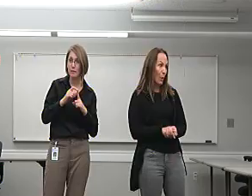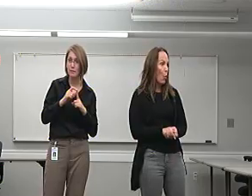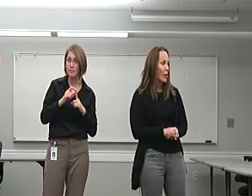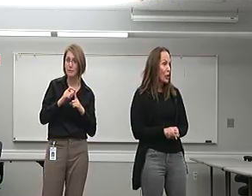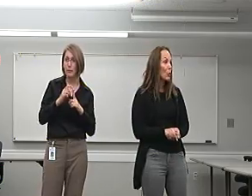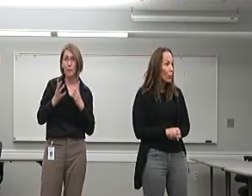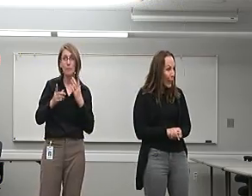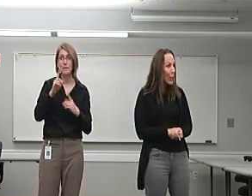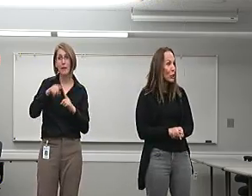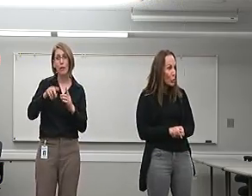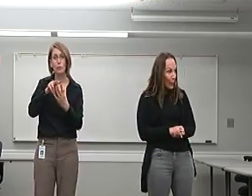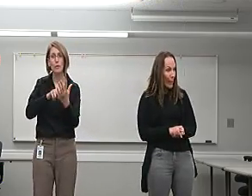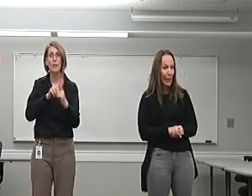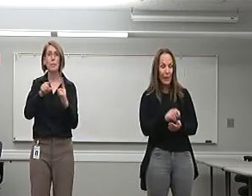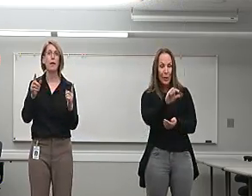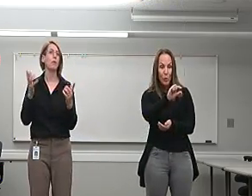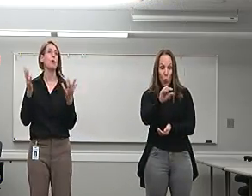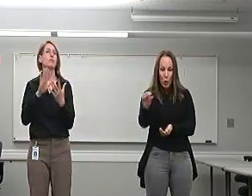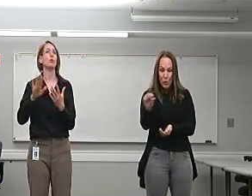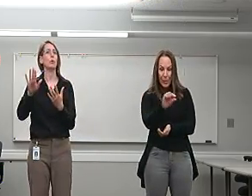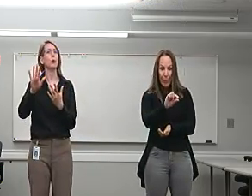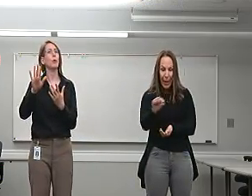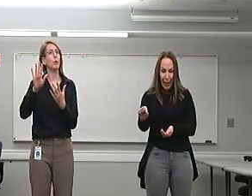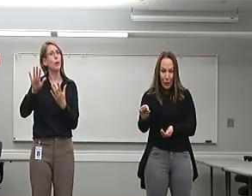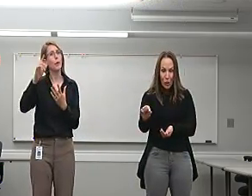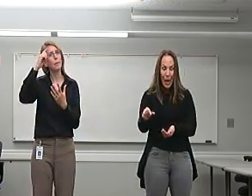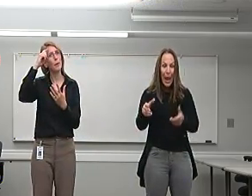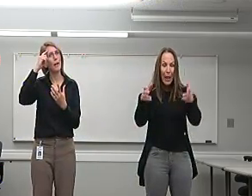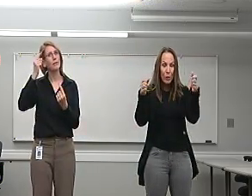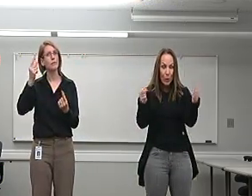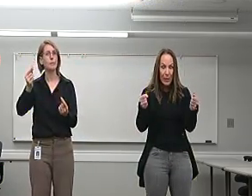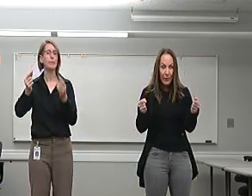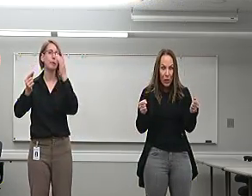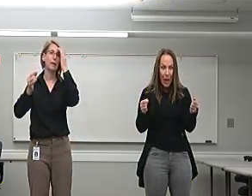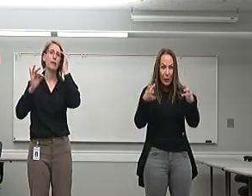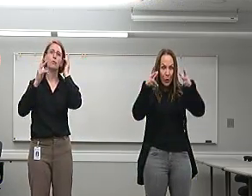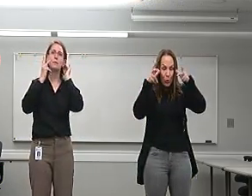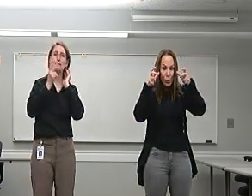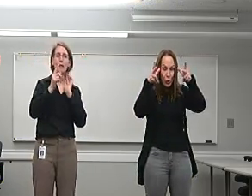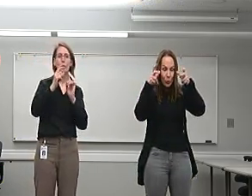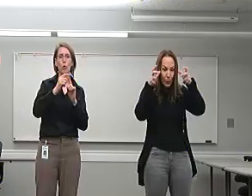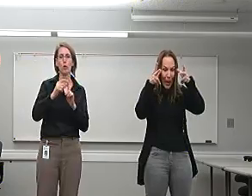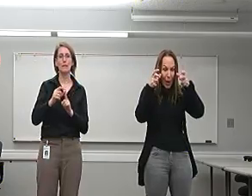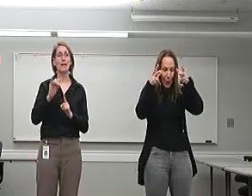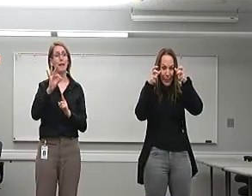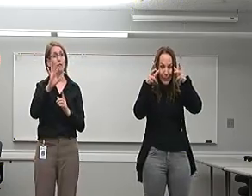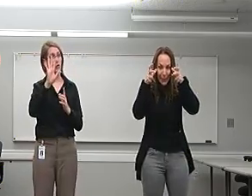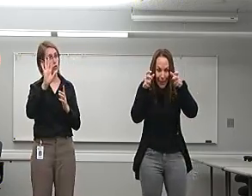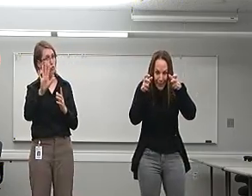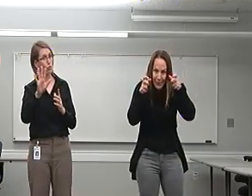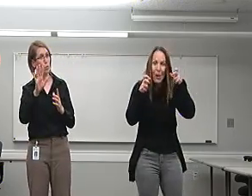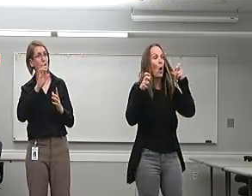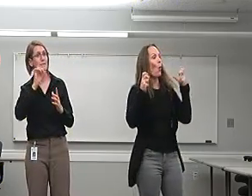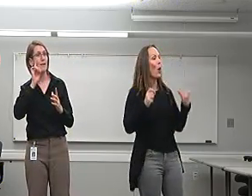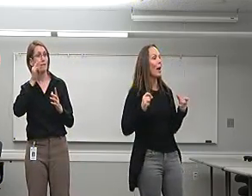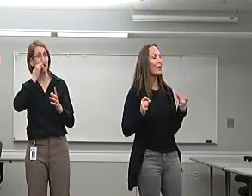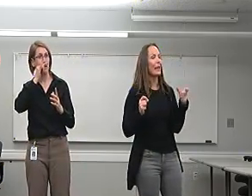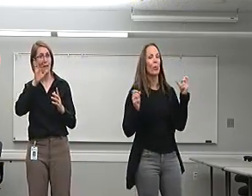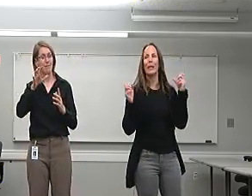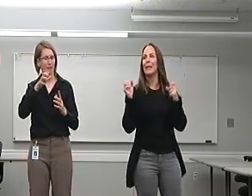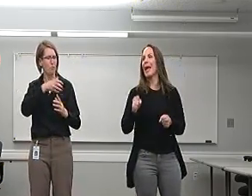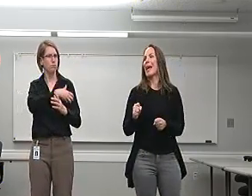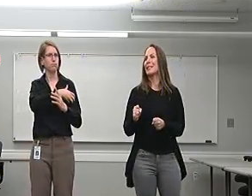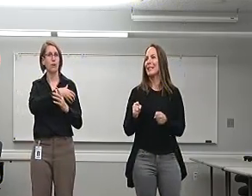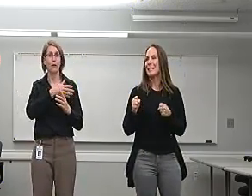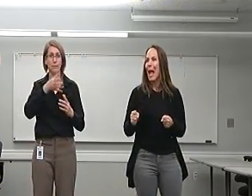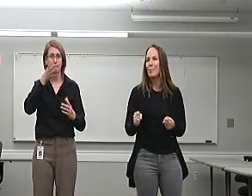brain doing? If there's words on a page and your deaf child whose superpower is this, what can we guess is